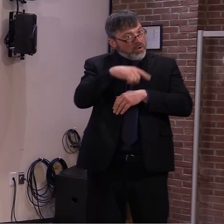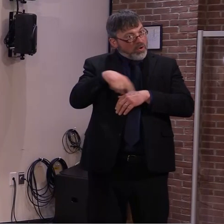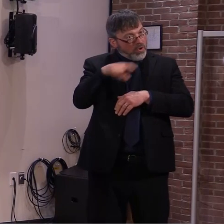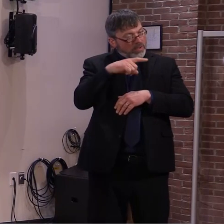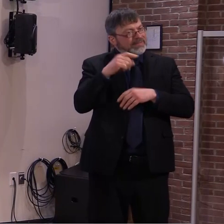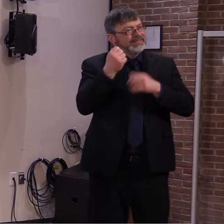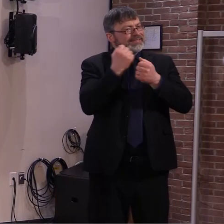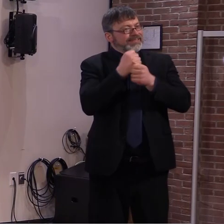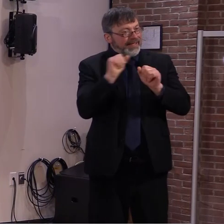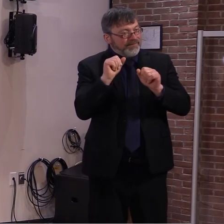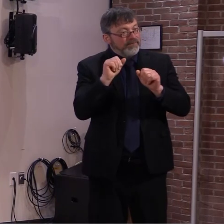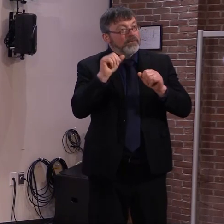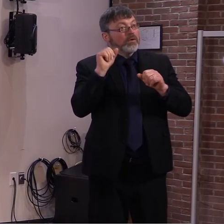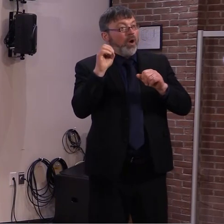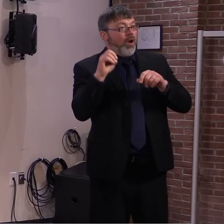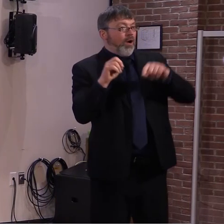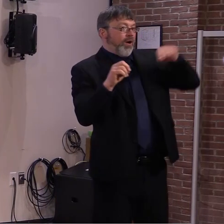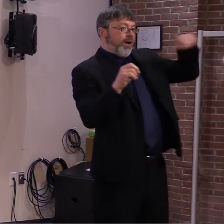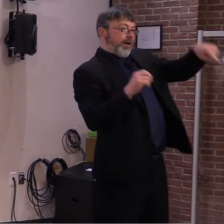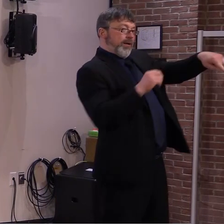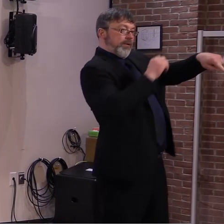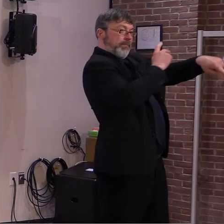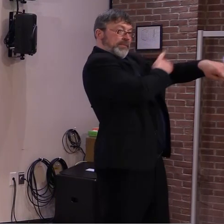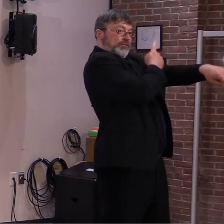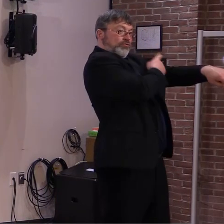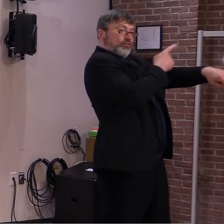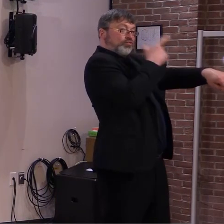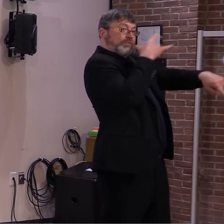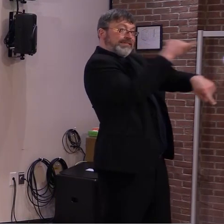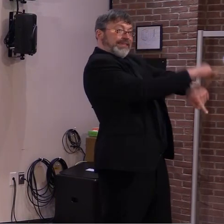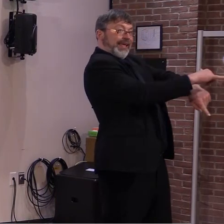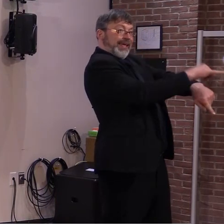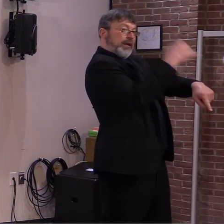the logical choice in terms of using some sort of